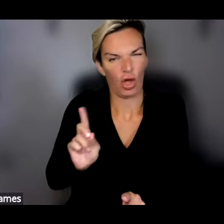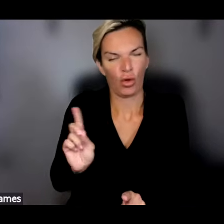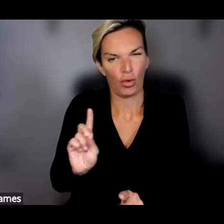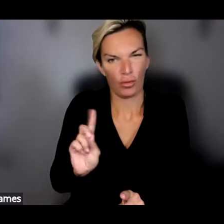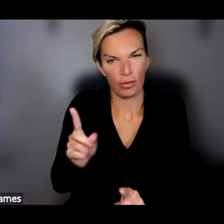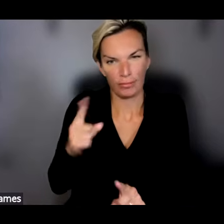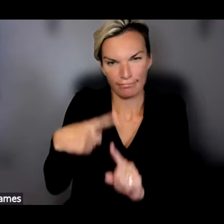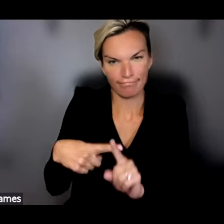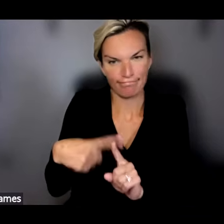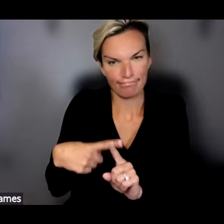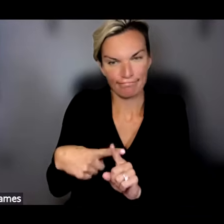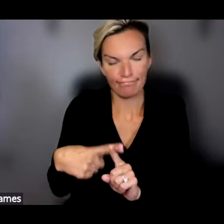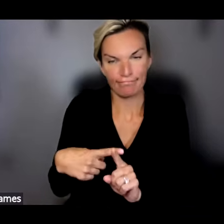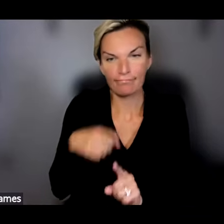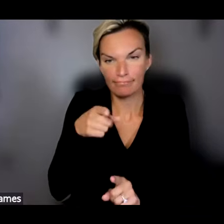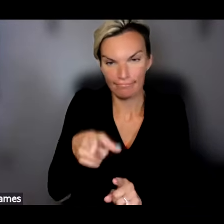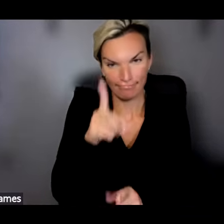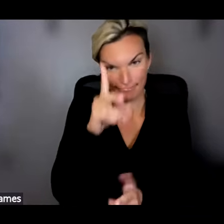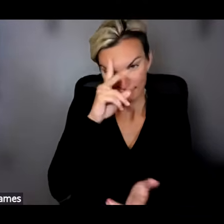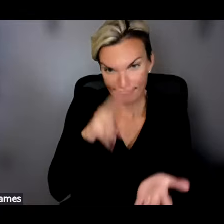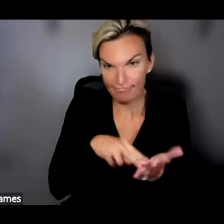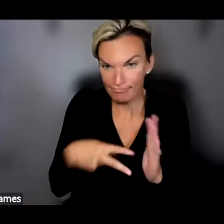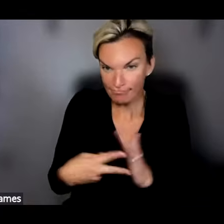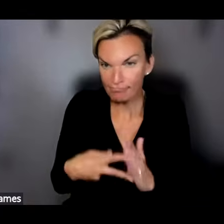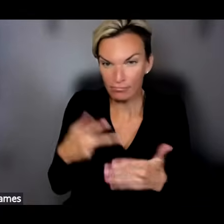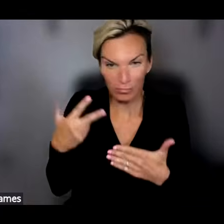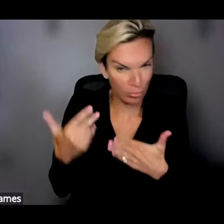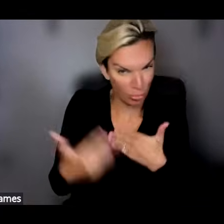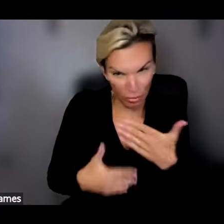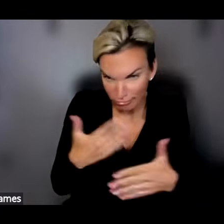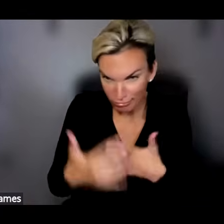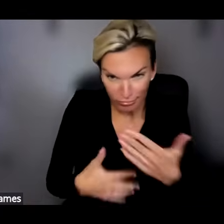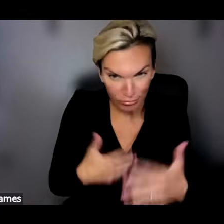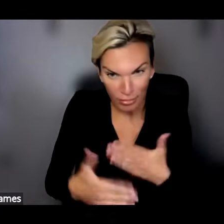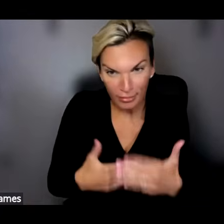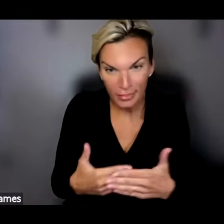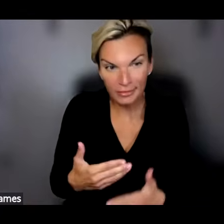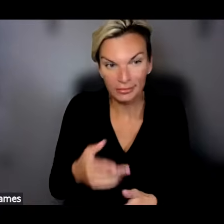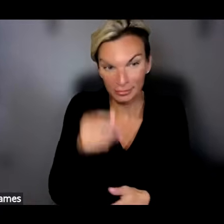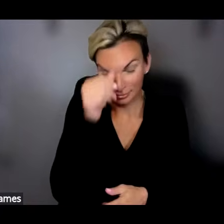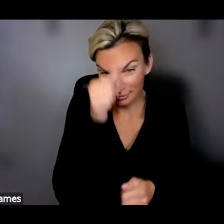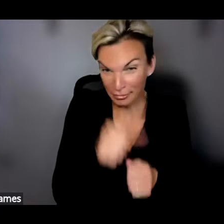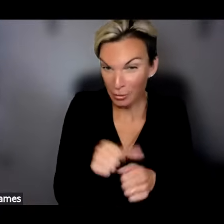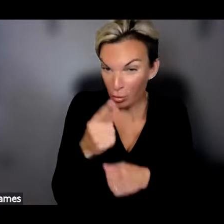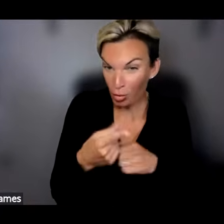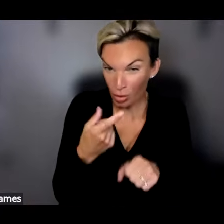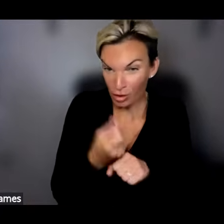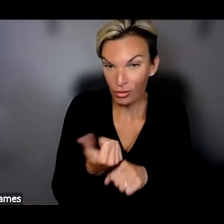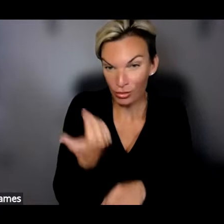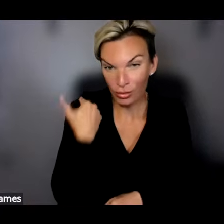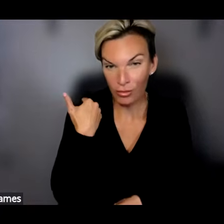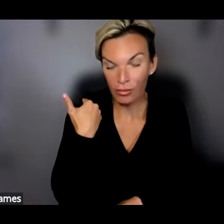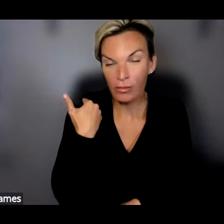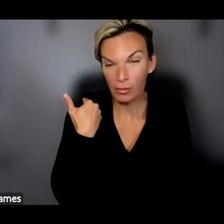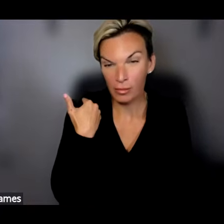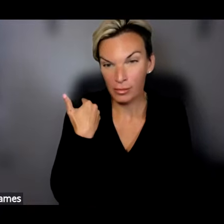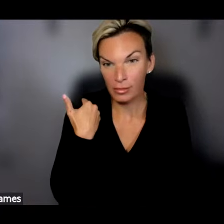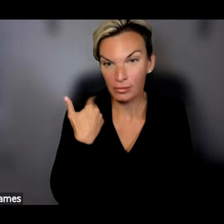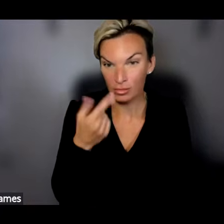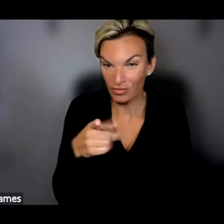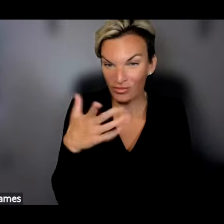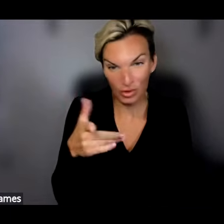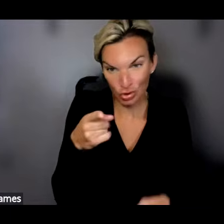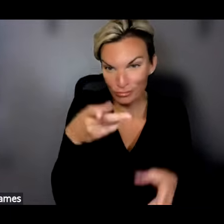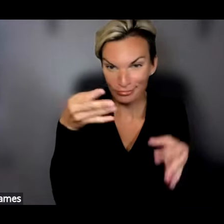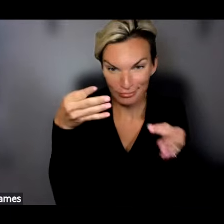deliberative process, you invested the time, you heard from everybody, a year ago, and you made a decision then. And